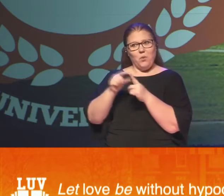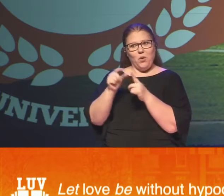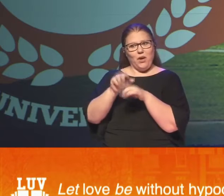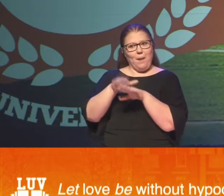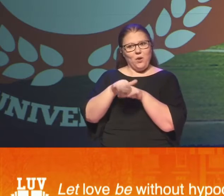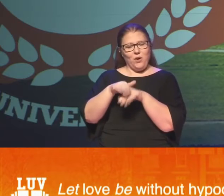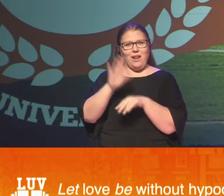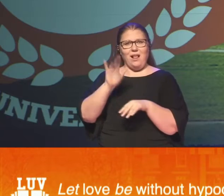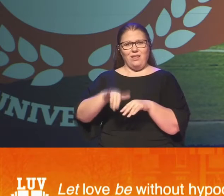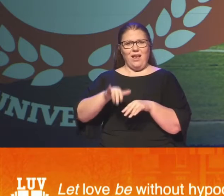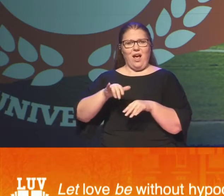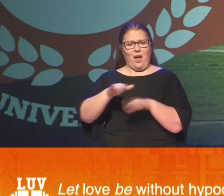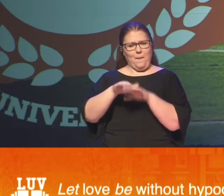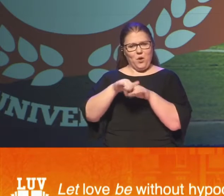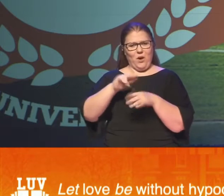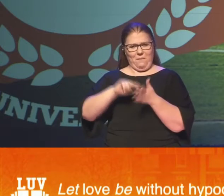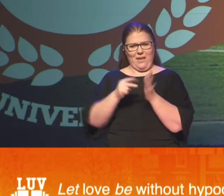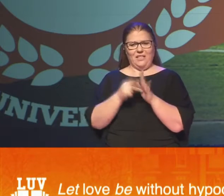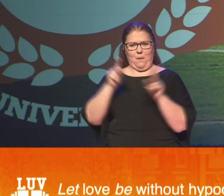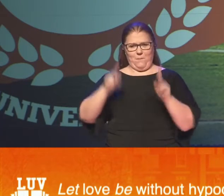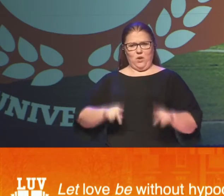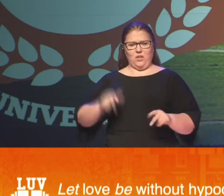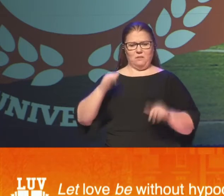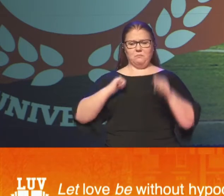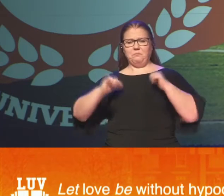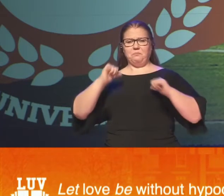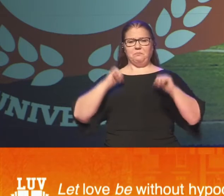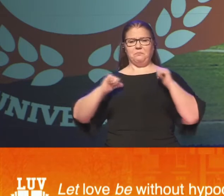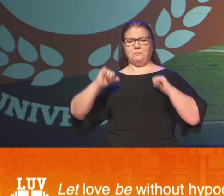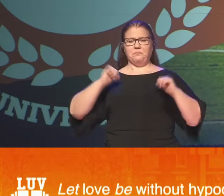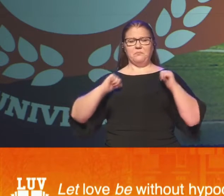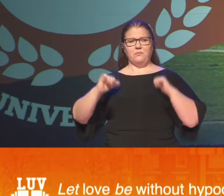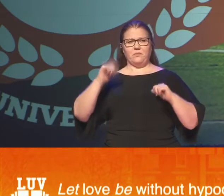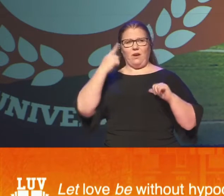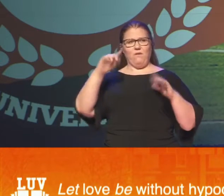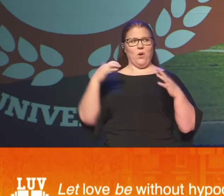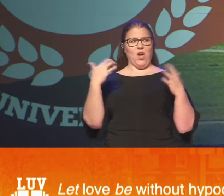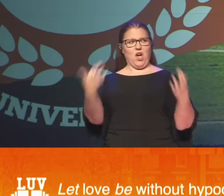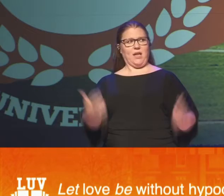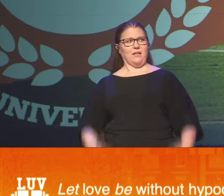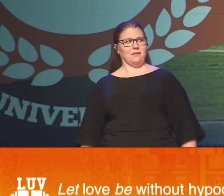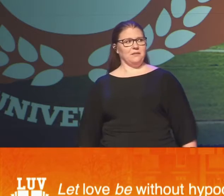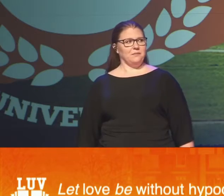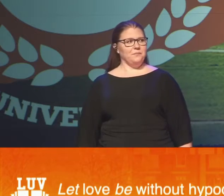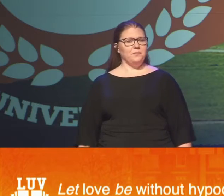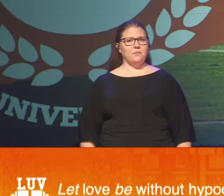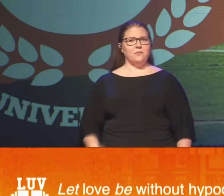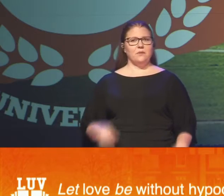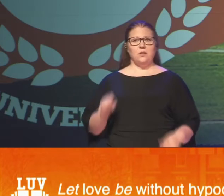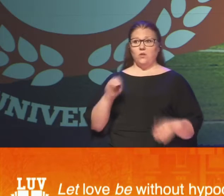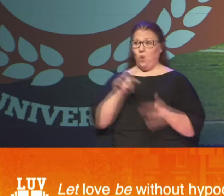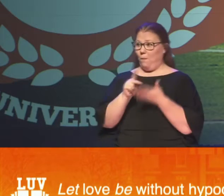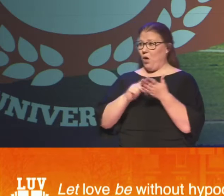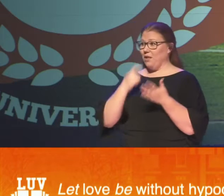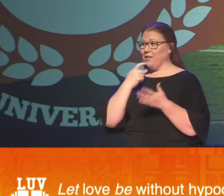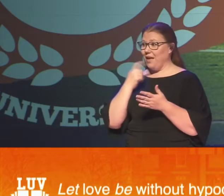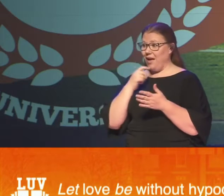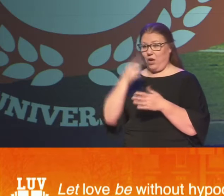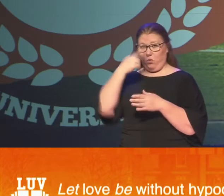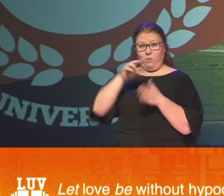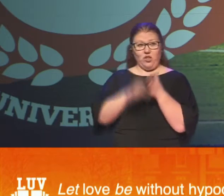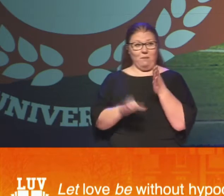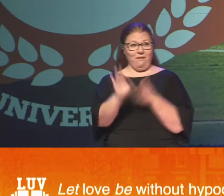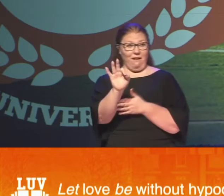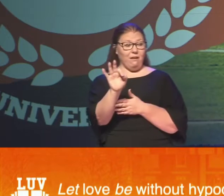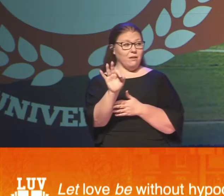actor, was a person who stood on a stage and played the part of someone for an audience. So what Paul's really saying here in Romans chapter 9